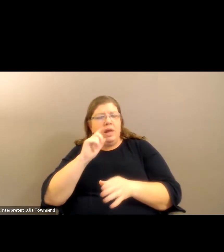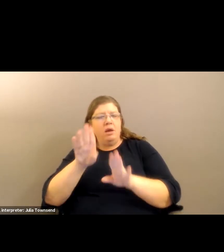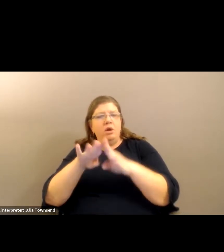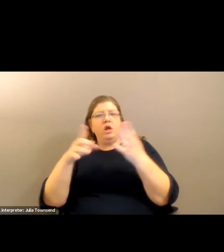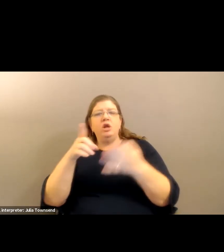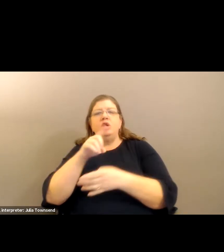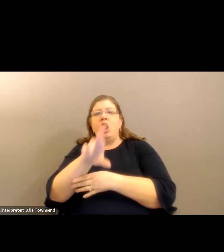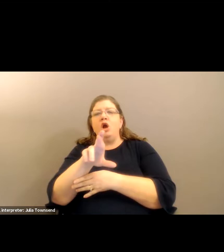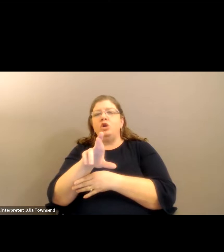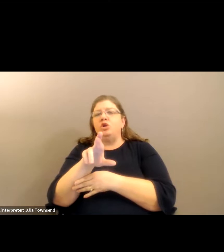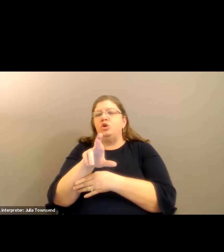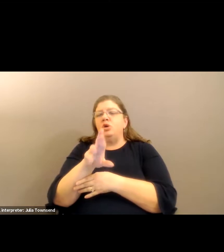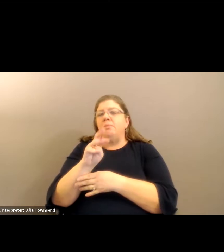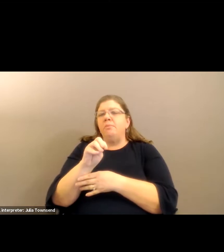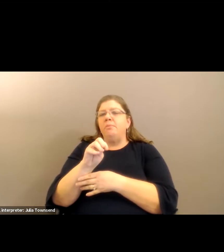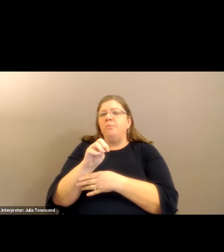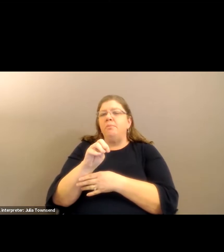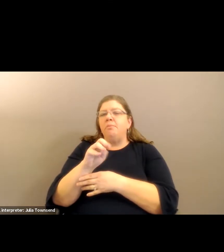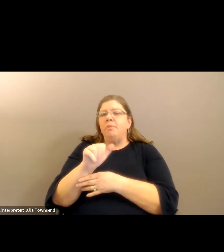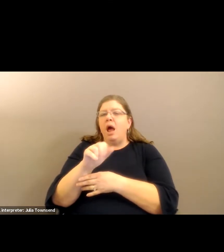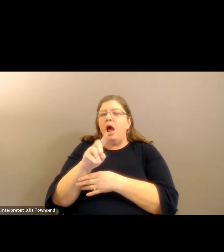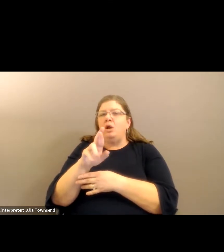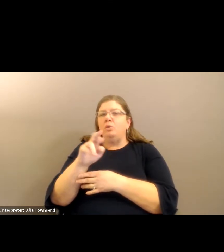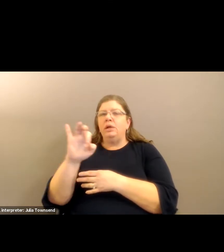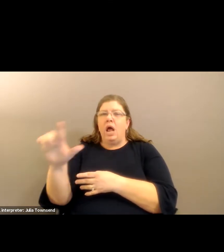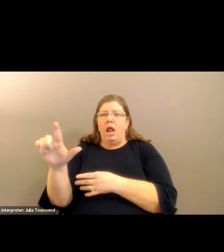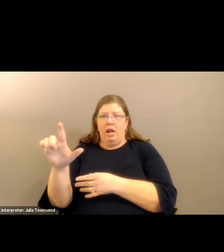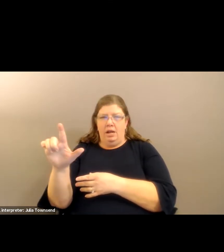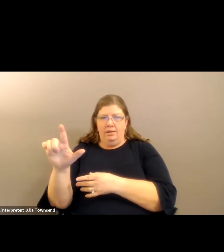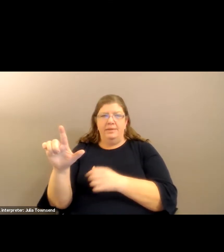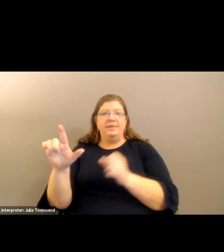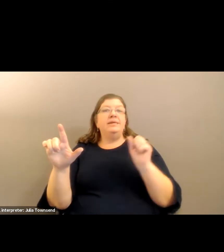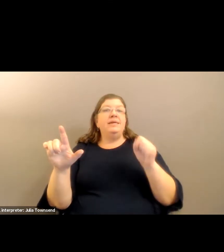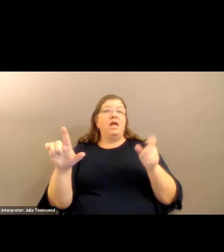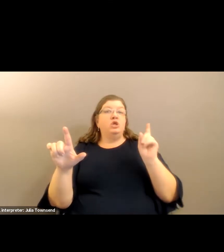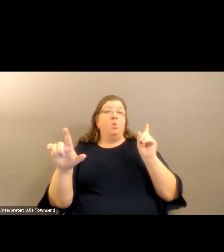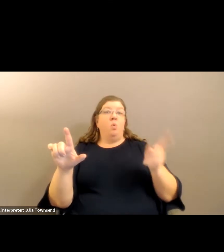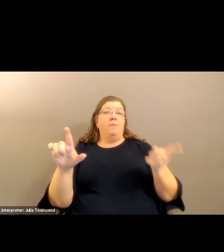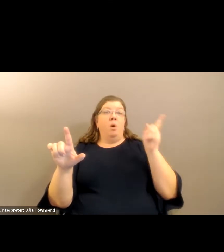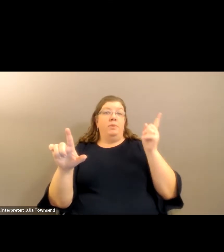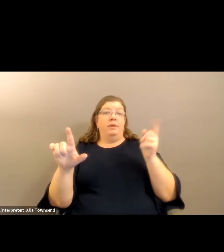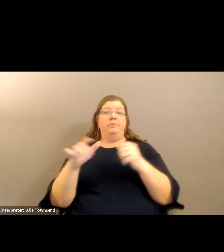Dr. Madrigal? Yes, one moment.